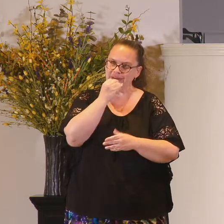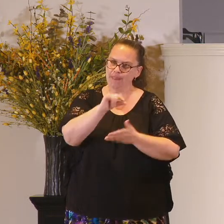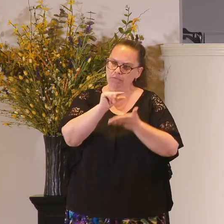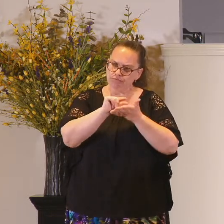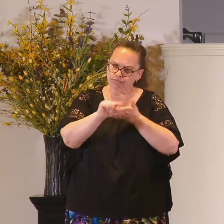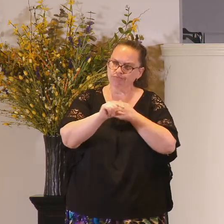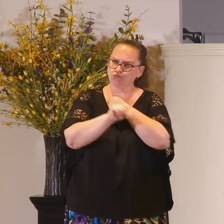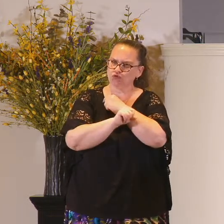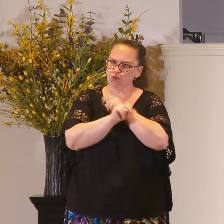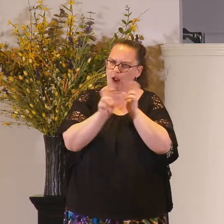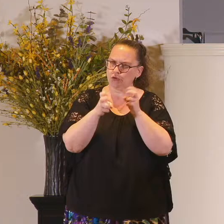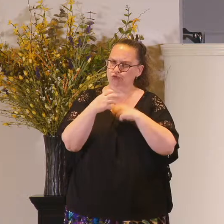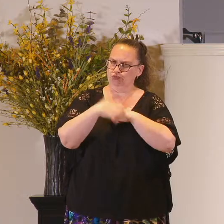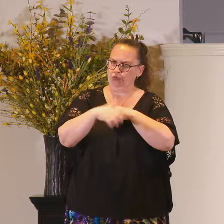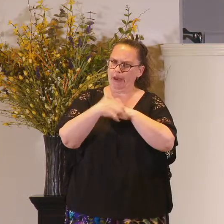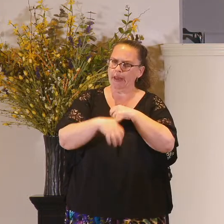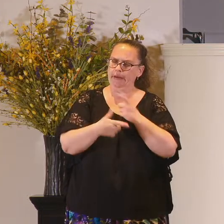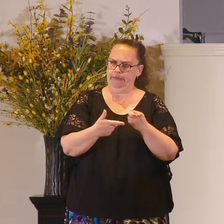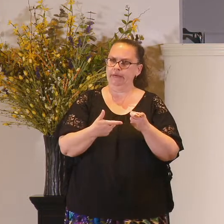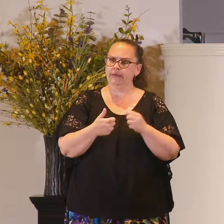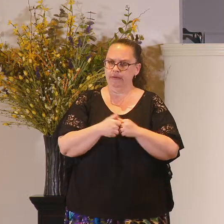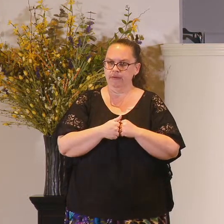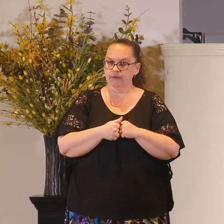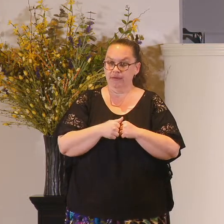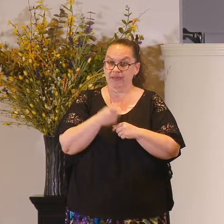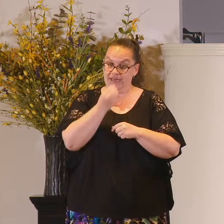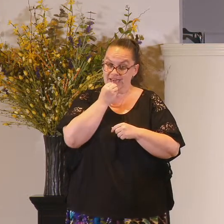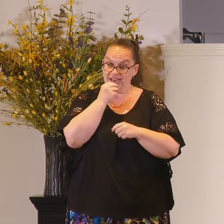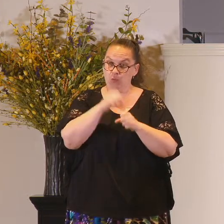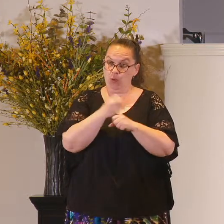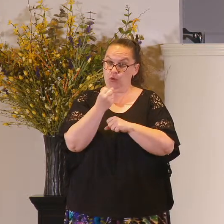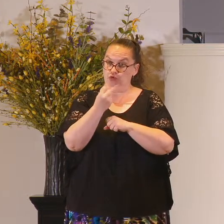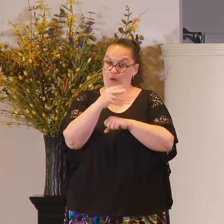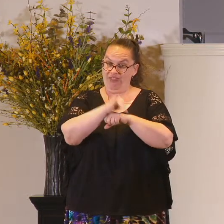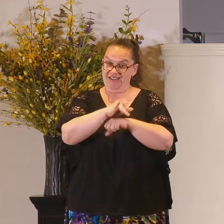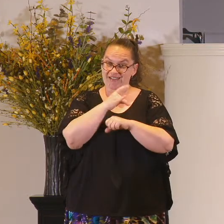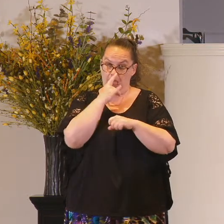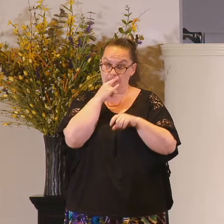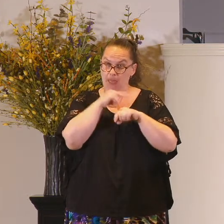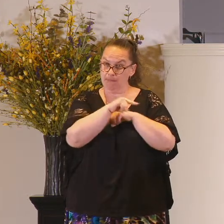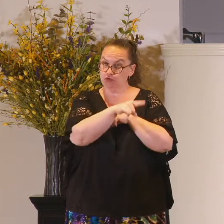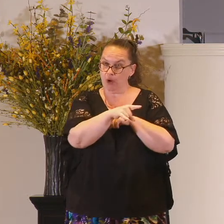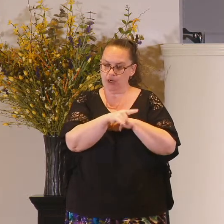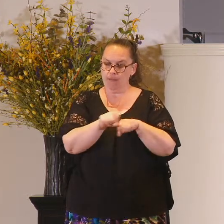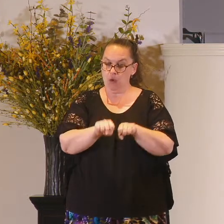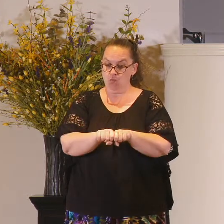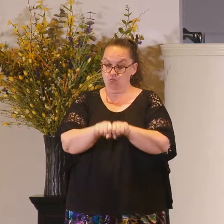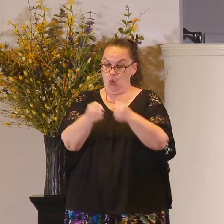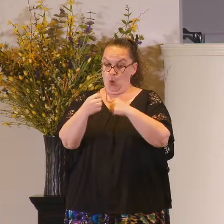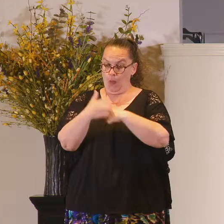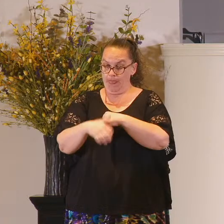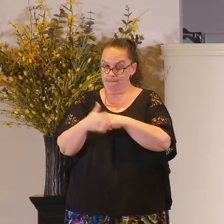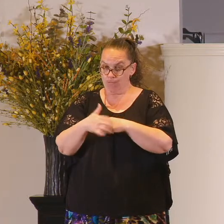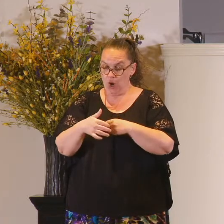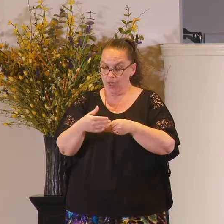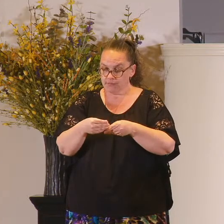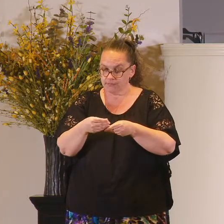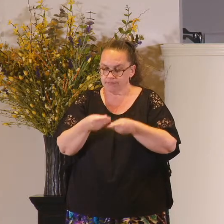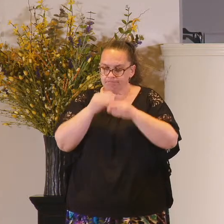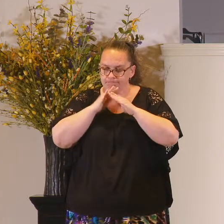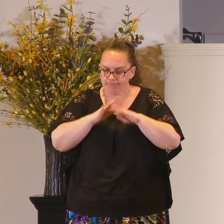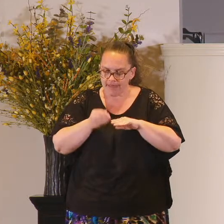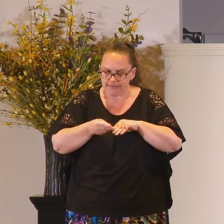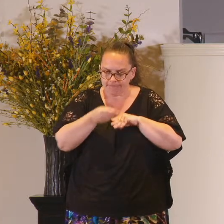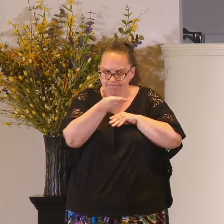the Passover meal with the 12 on the night he was betrayed. He broke the unleavened bread and he blessed it and he passed it to